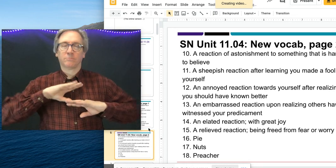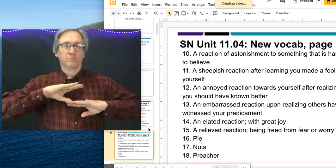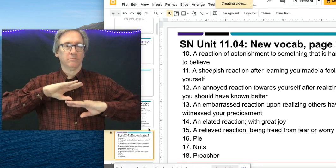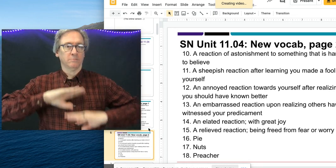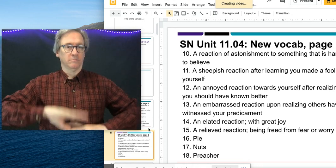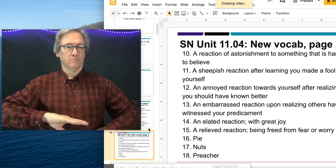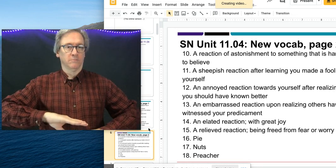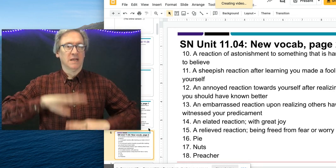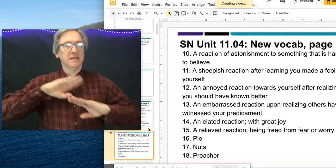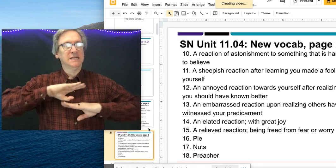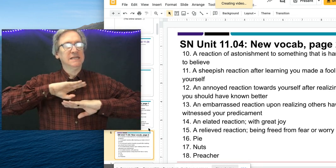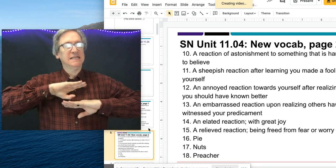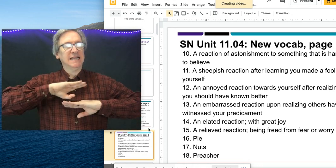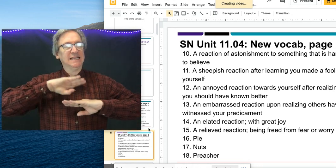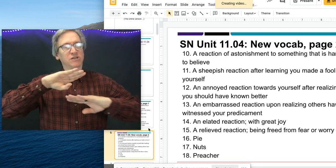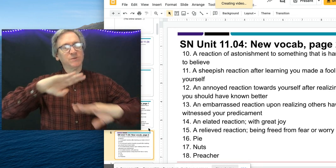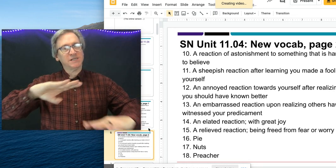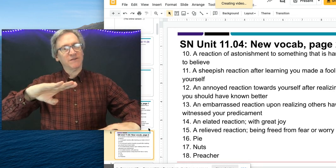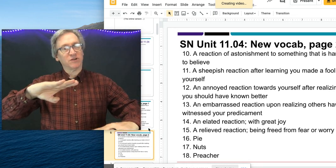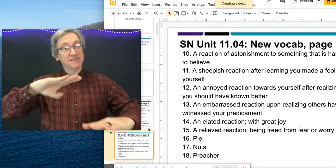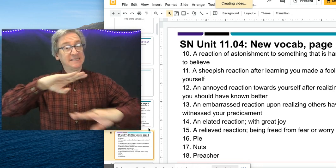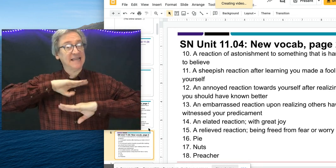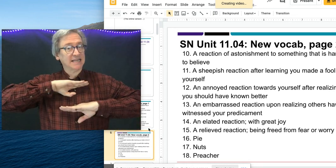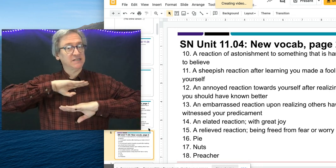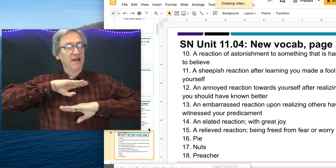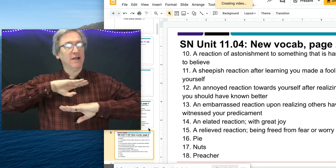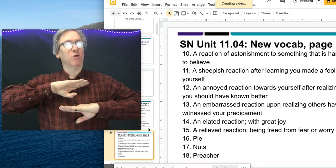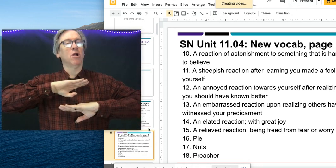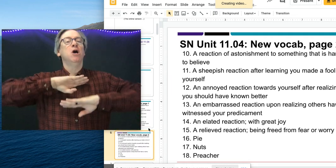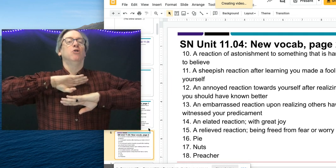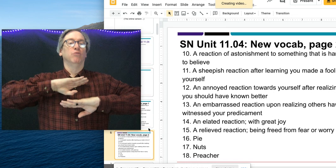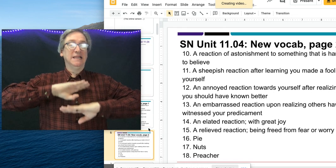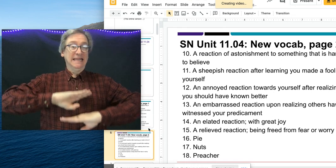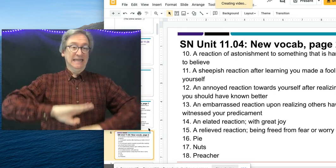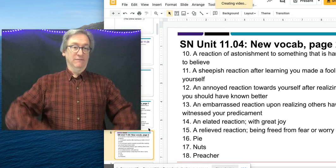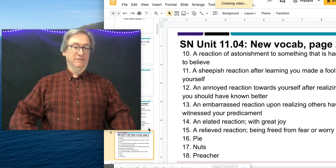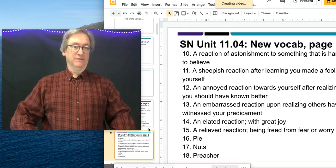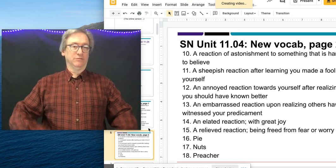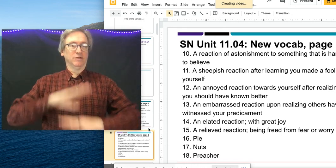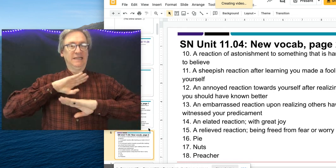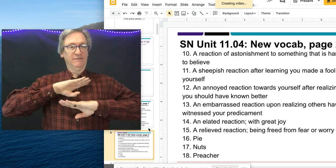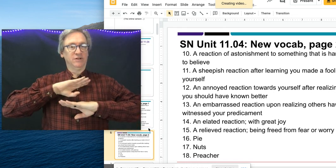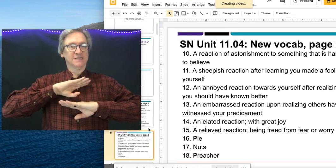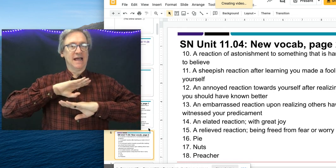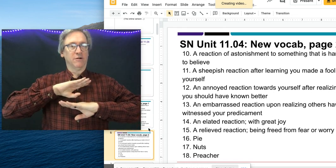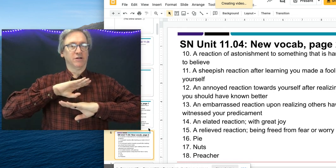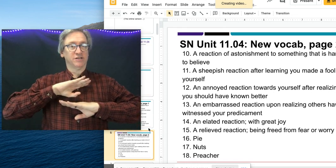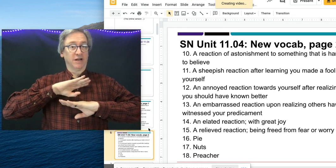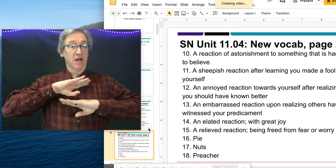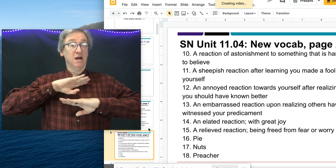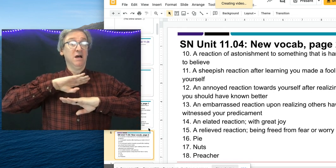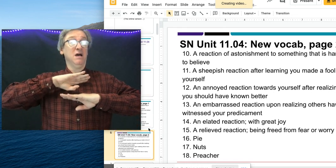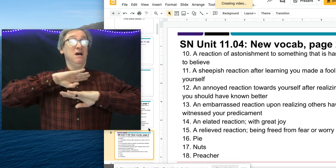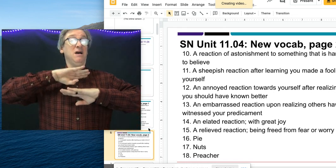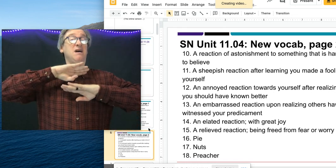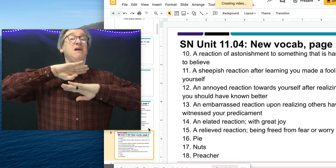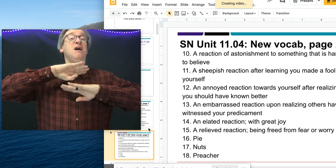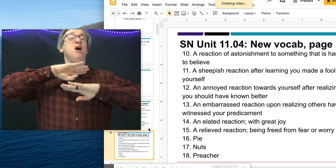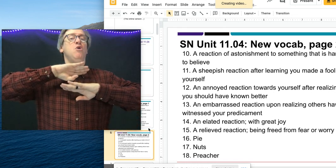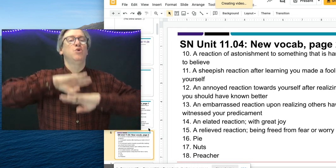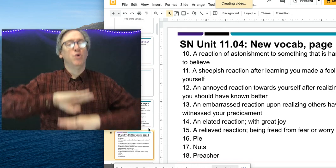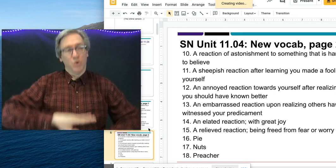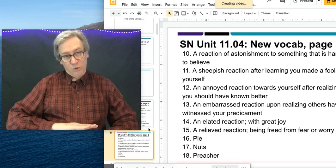It's also a sign for satisfied or relieved. relieved goes down because you're like,